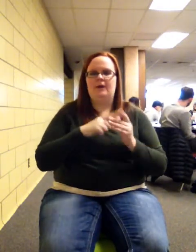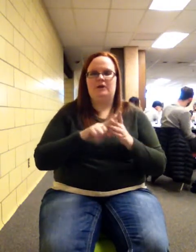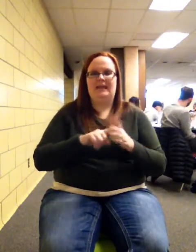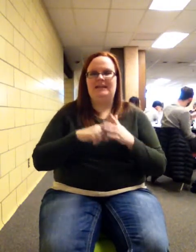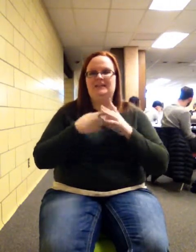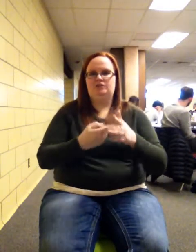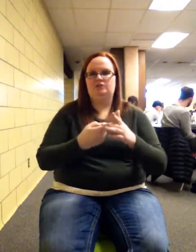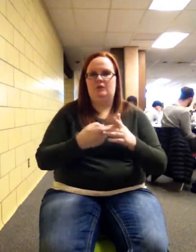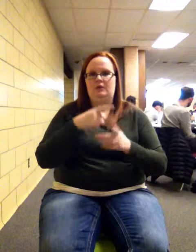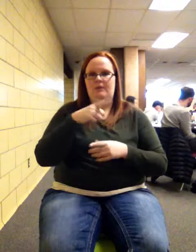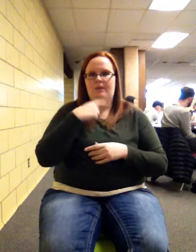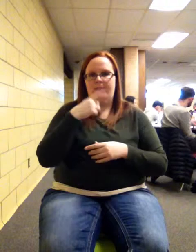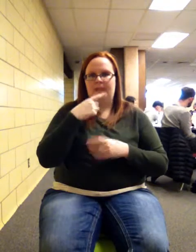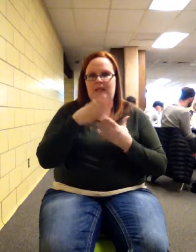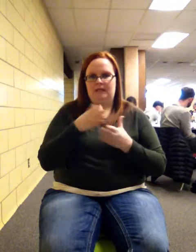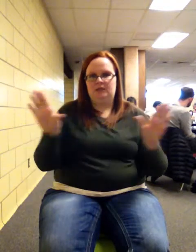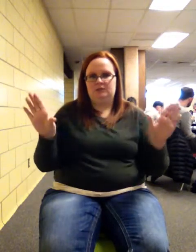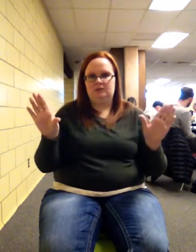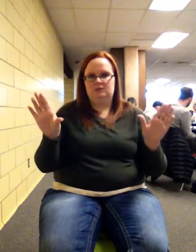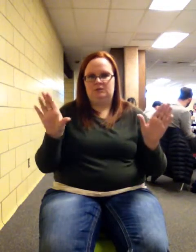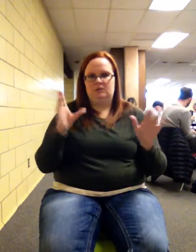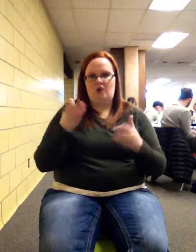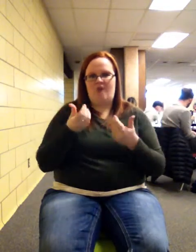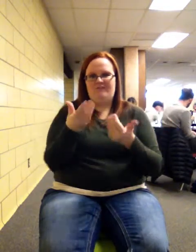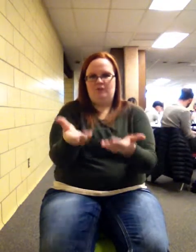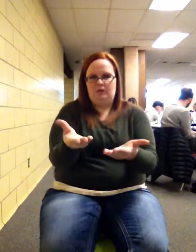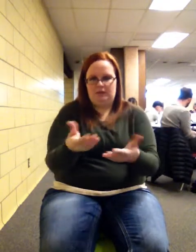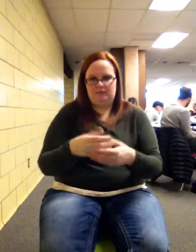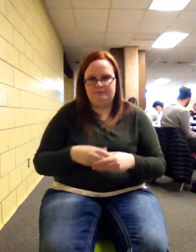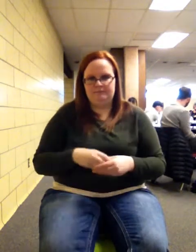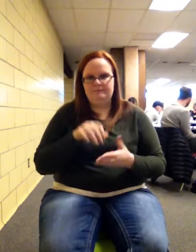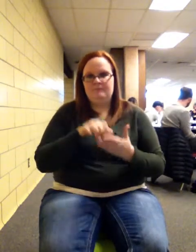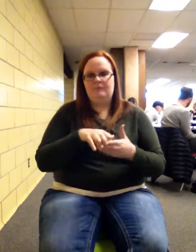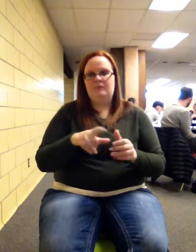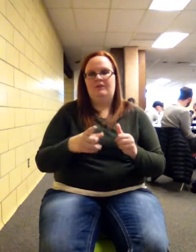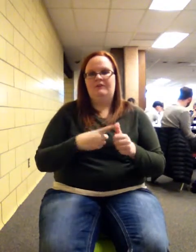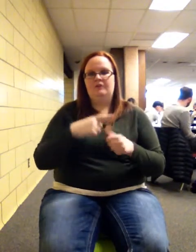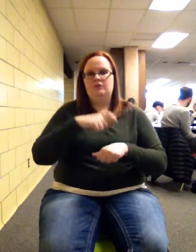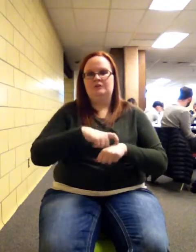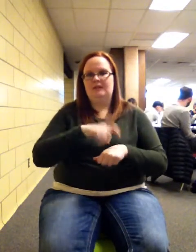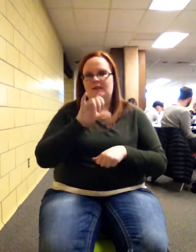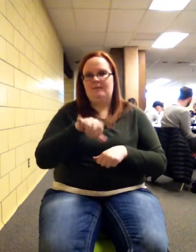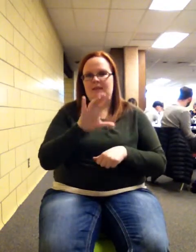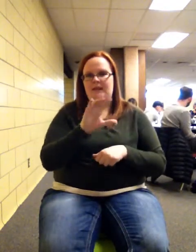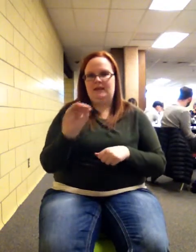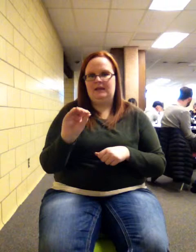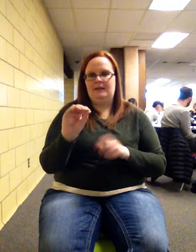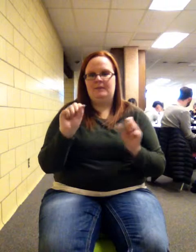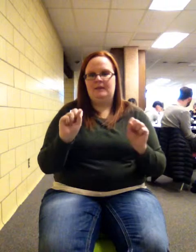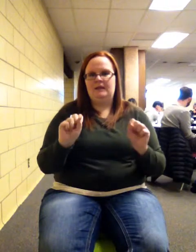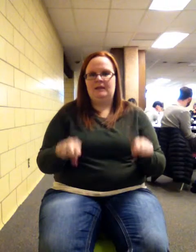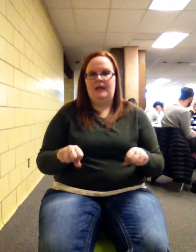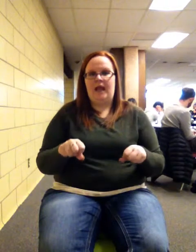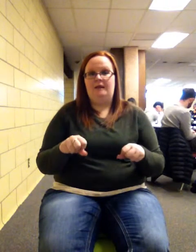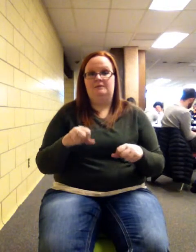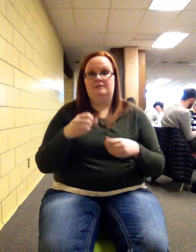public offering is the first time that a company can publicly trade their stock.